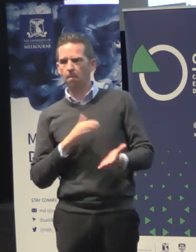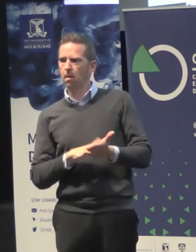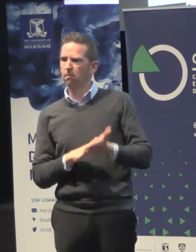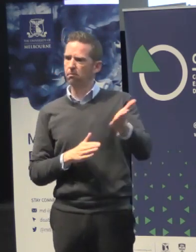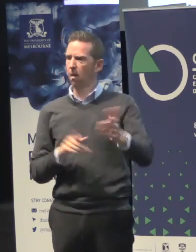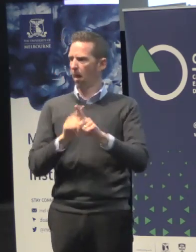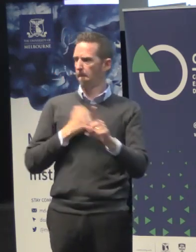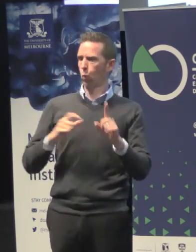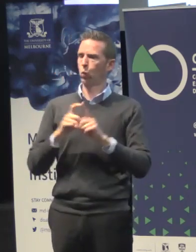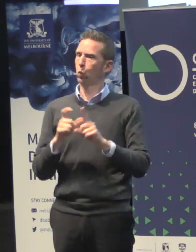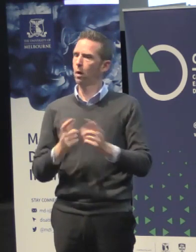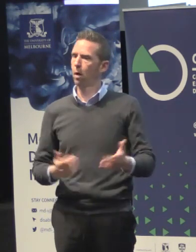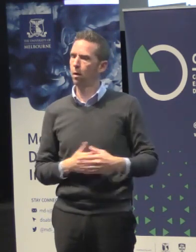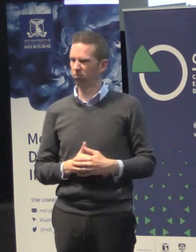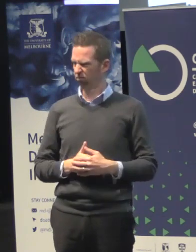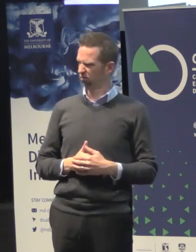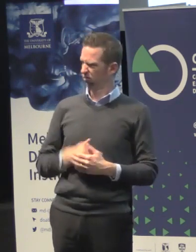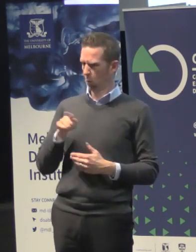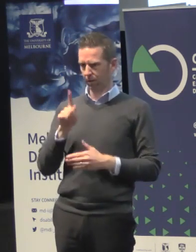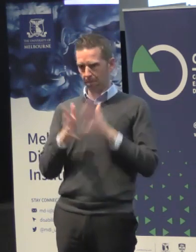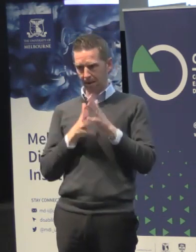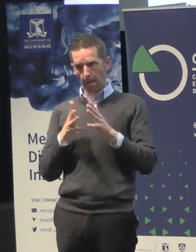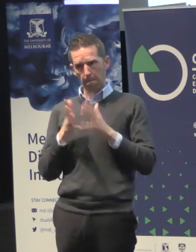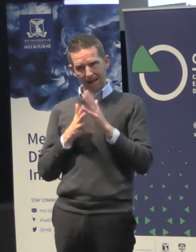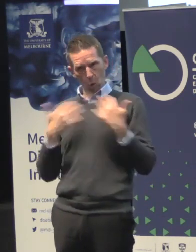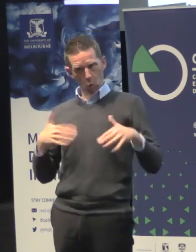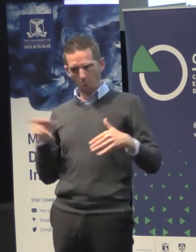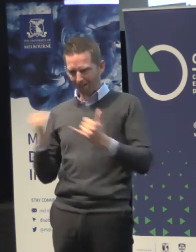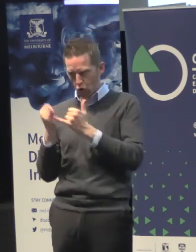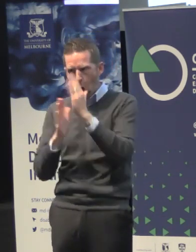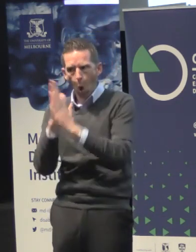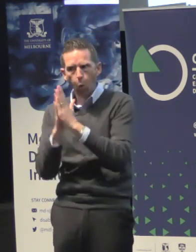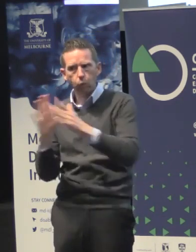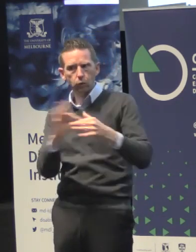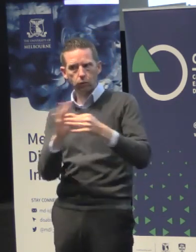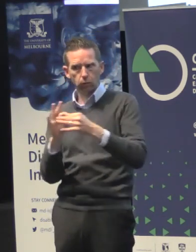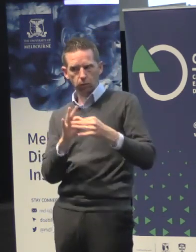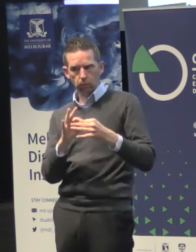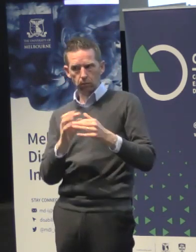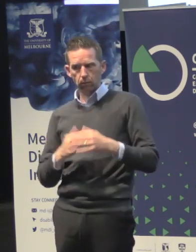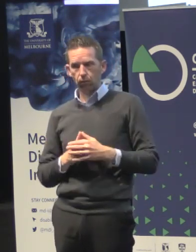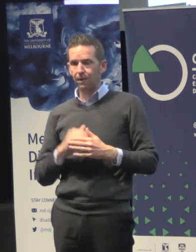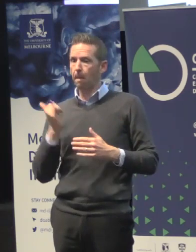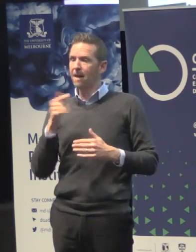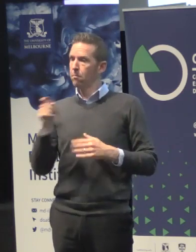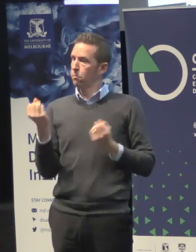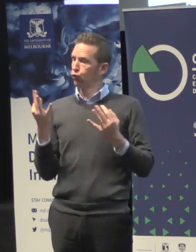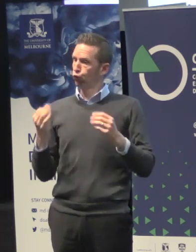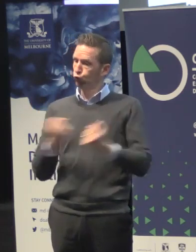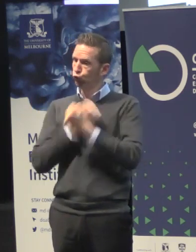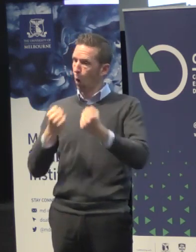my daughter. What does that do? Well, that reveals you're very close. Maybe have no strong